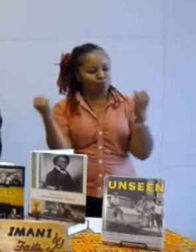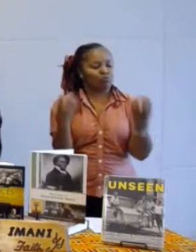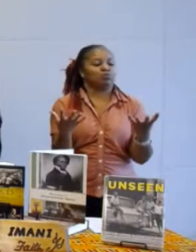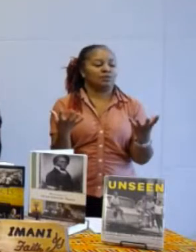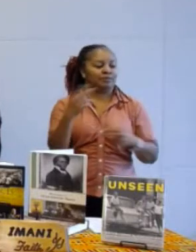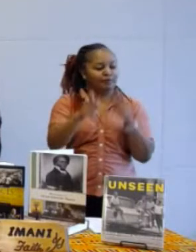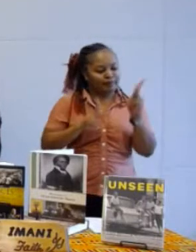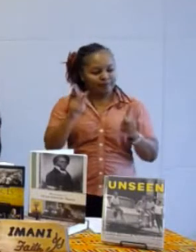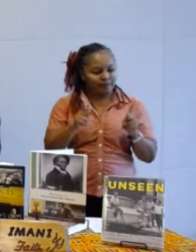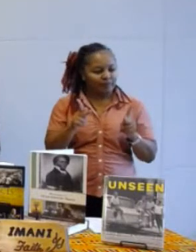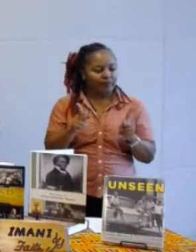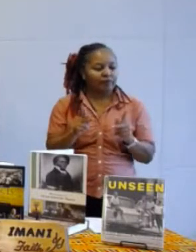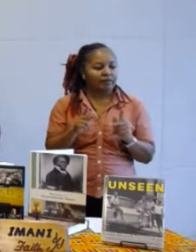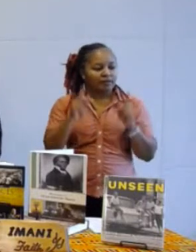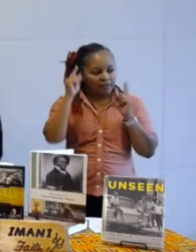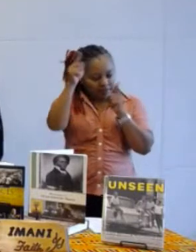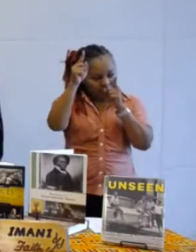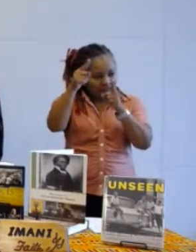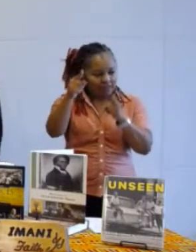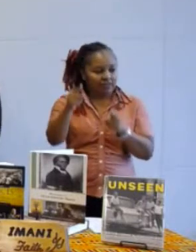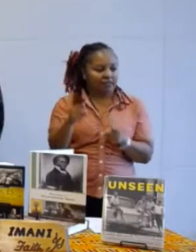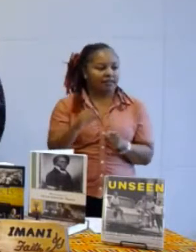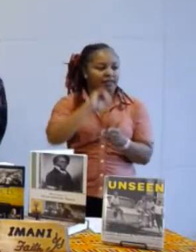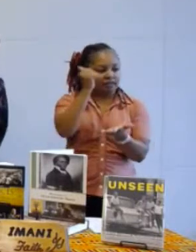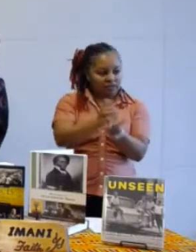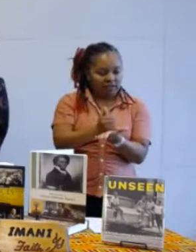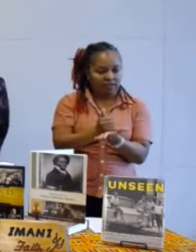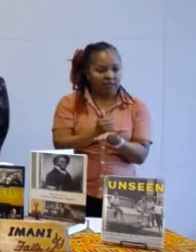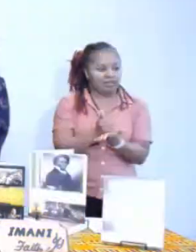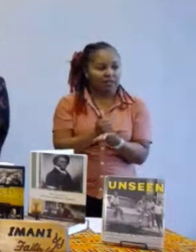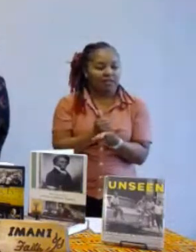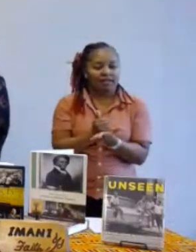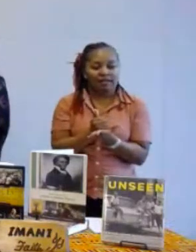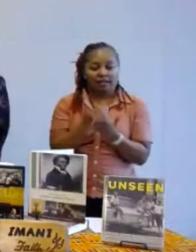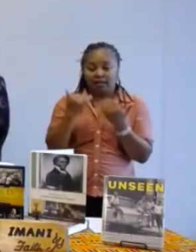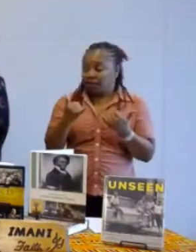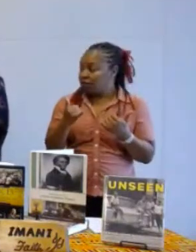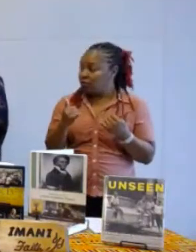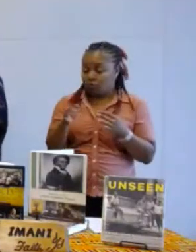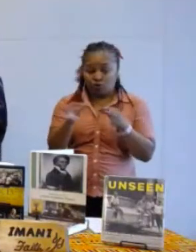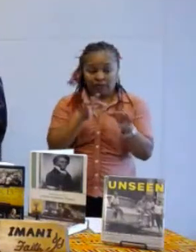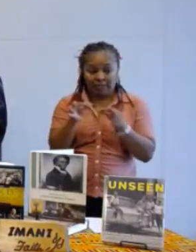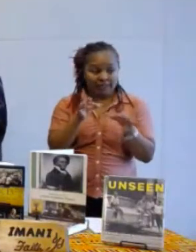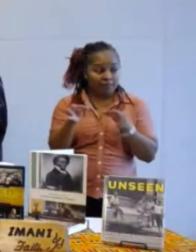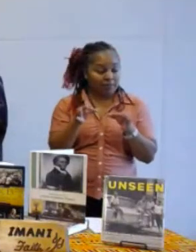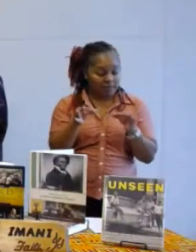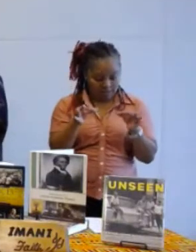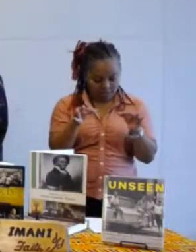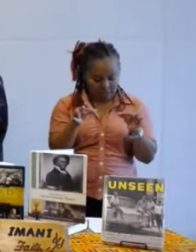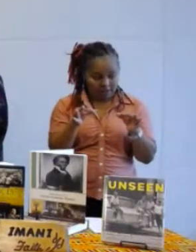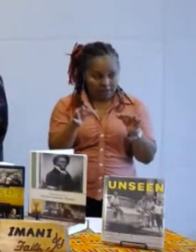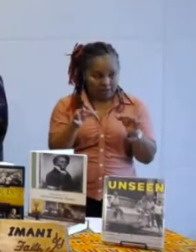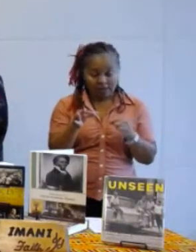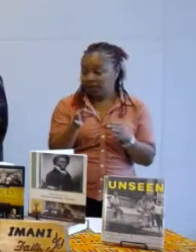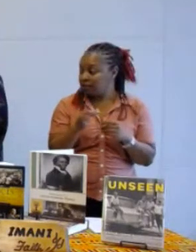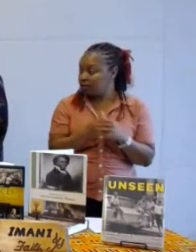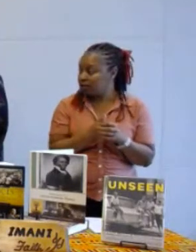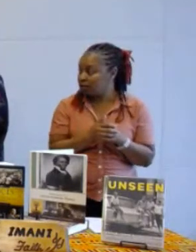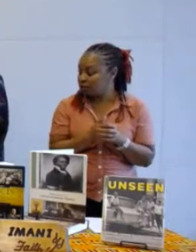human life. Ashe. So would you explain the Harambe? You okay doing it? Explain the